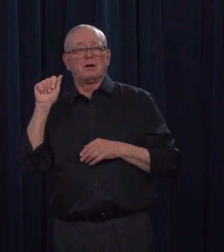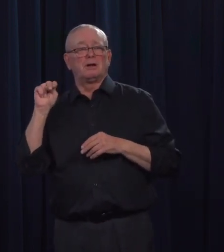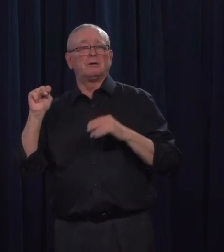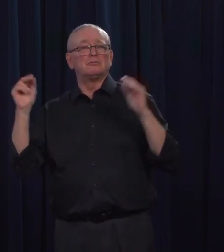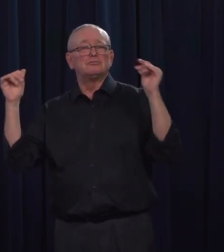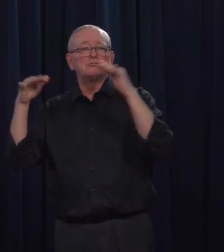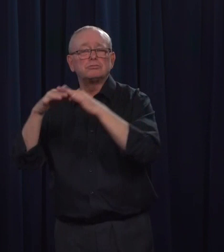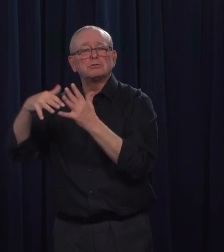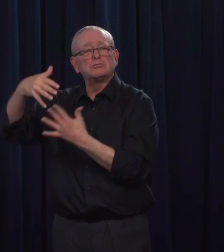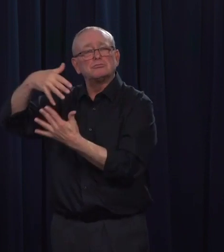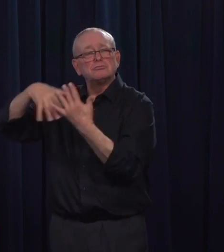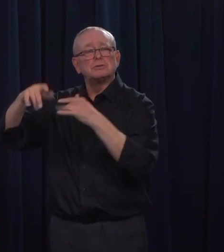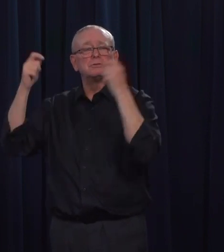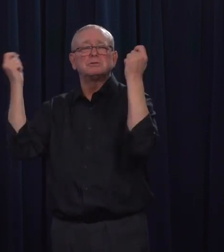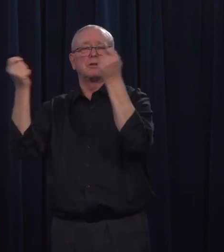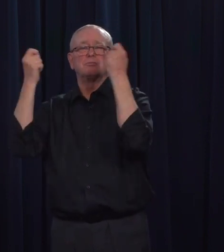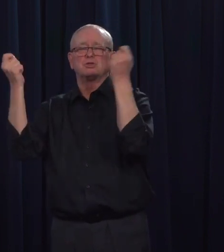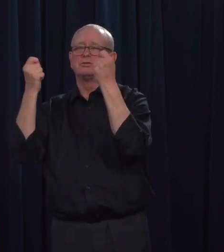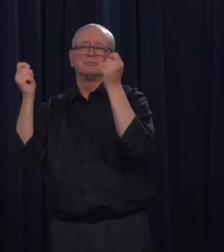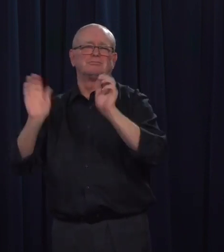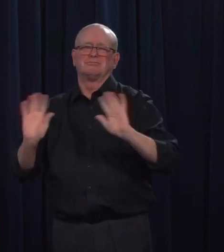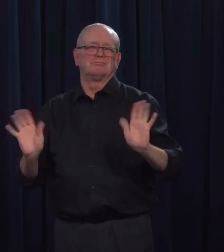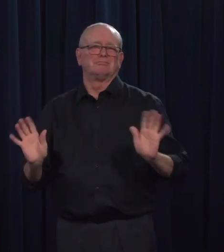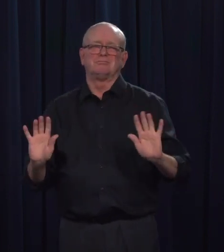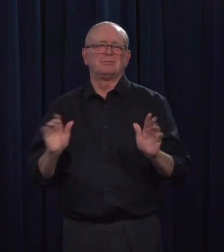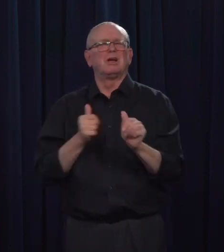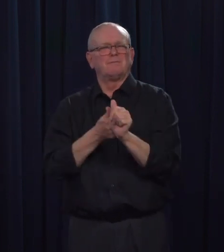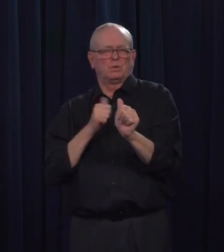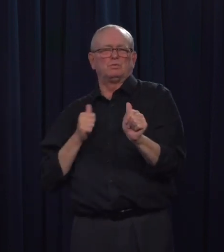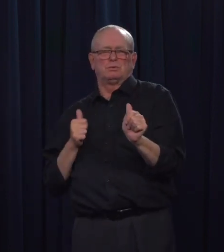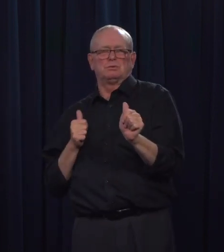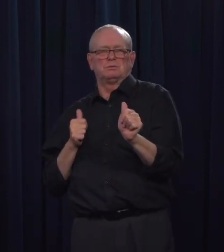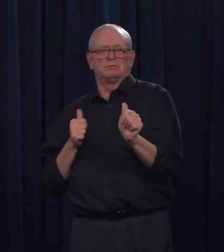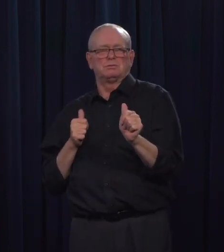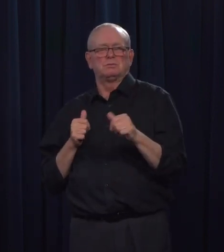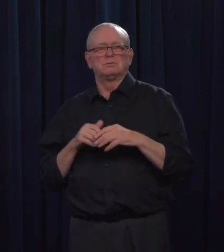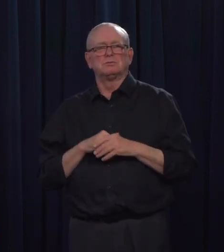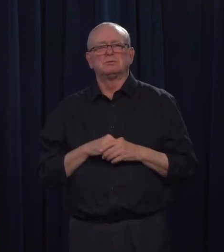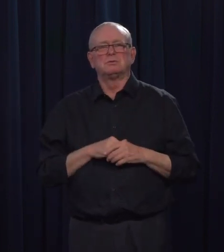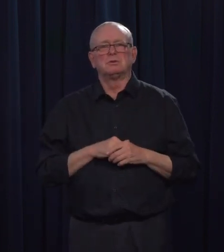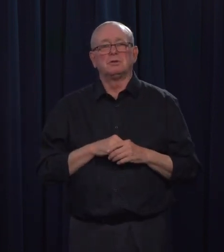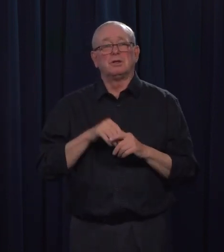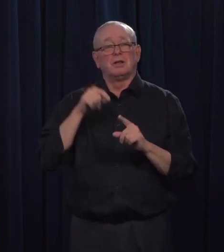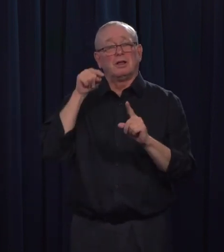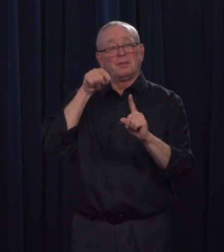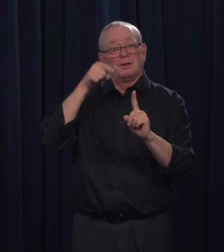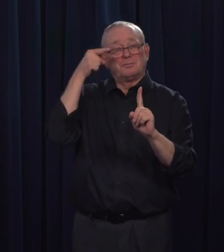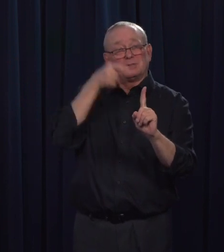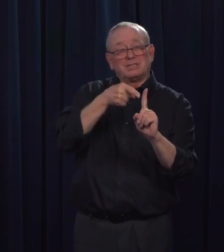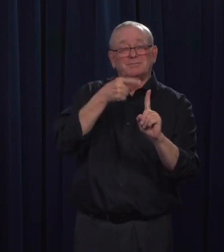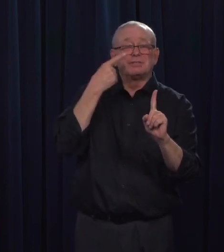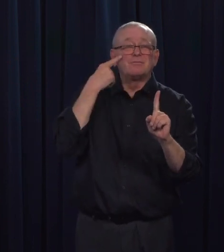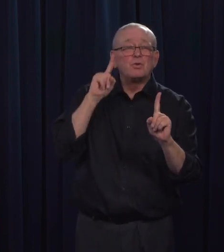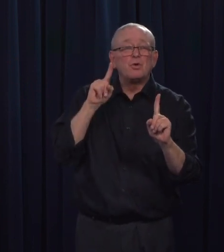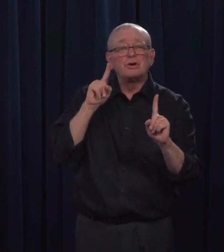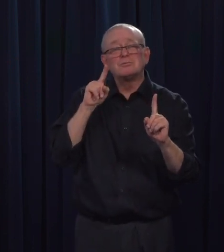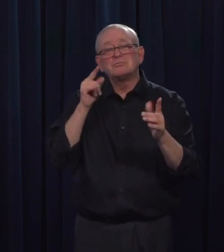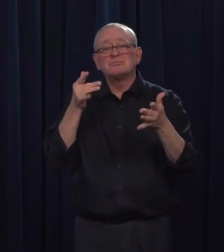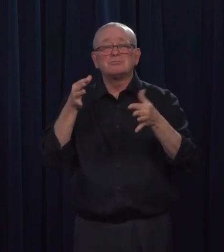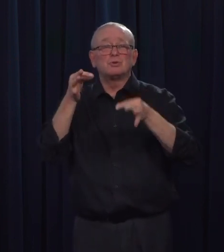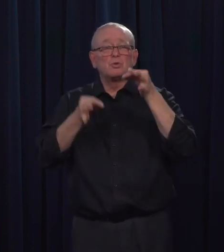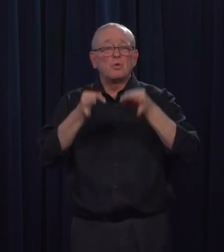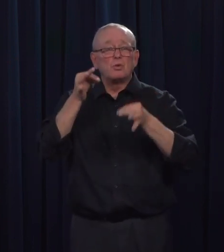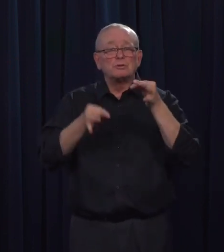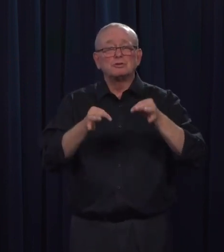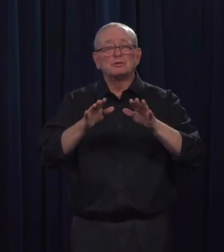examples like this that are more about a particular issue, I wouldn't recommend that those be limited unless in the evaluation